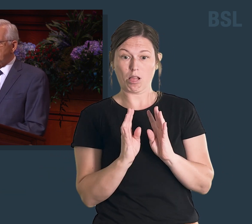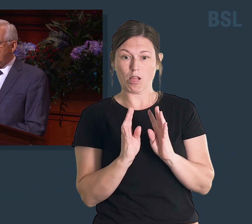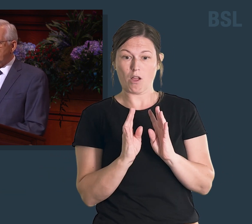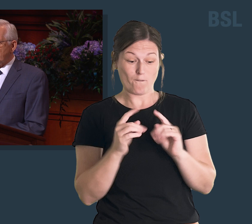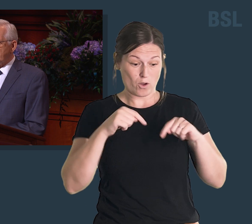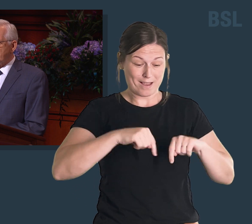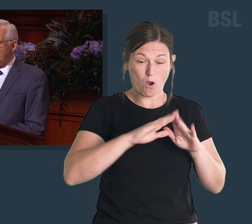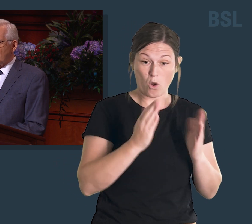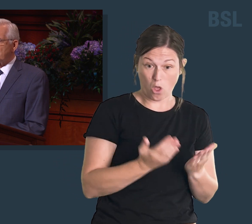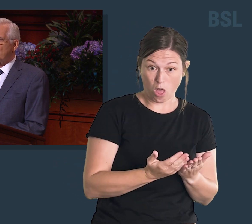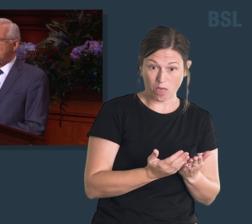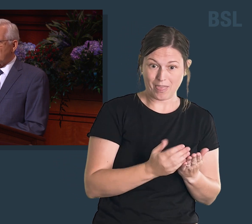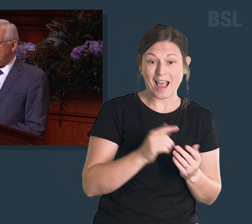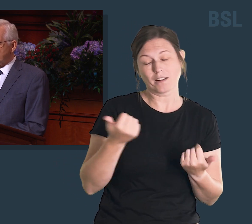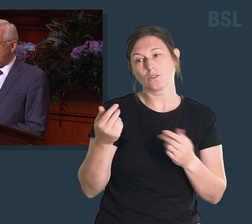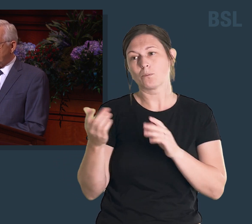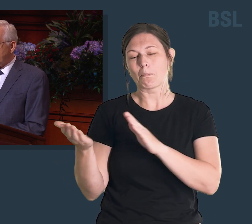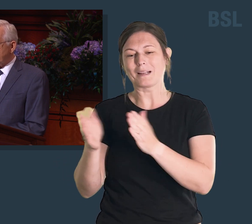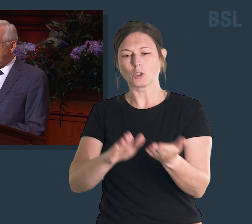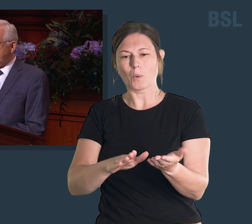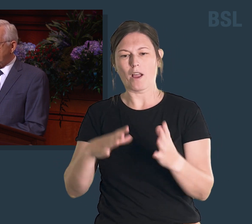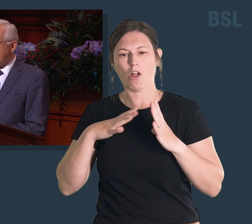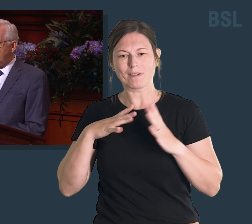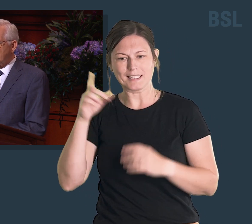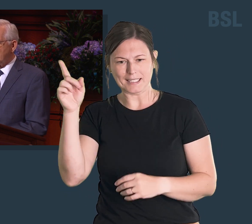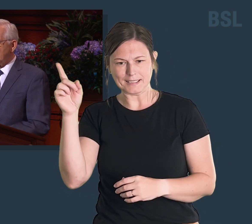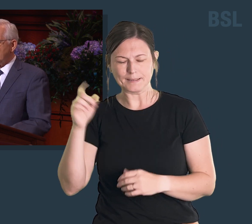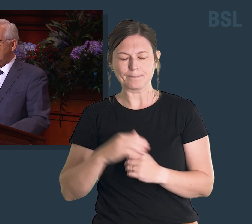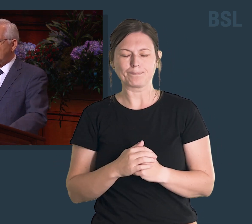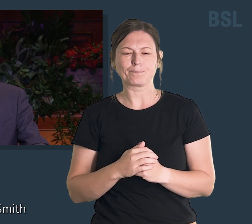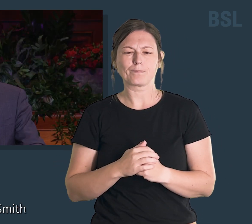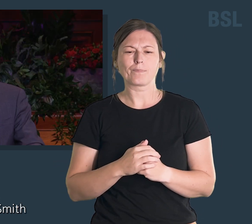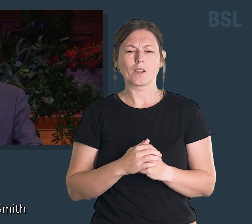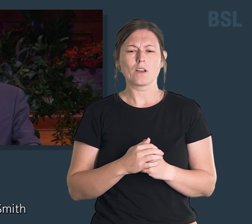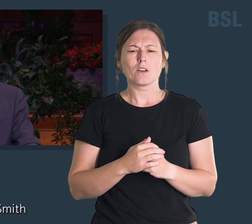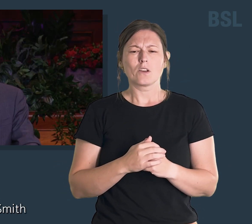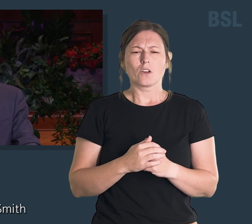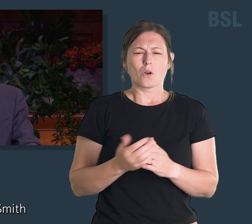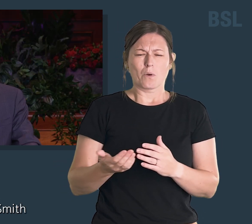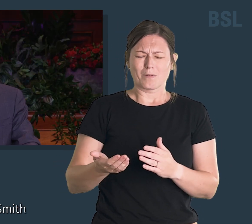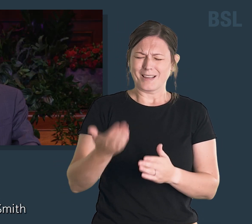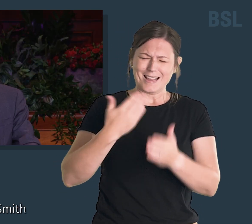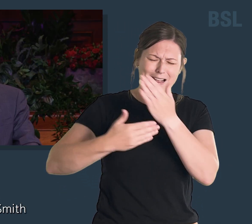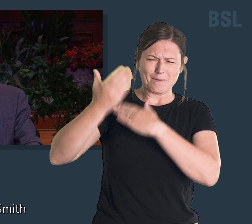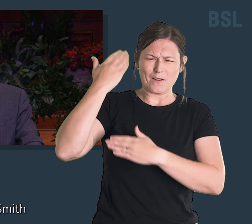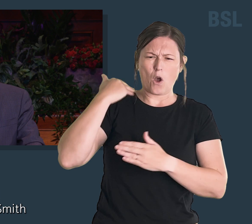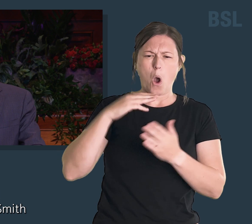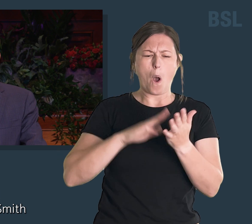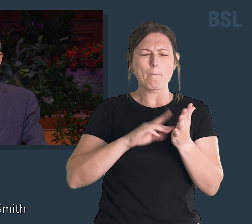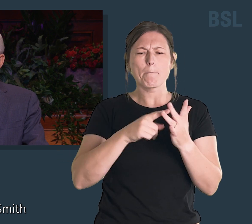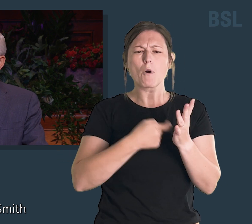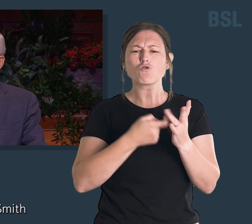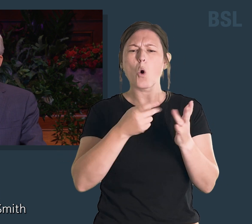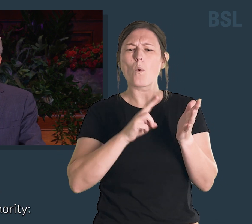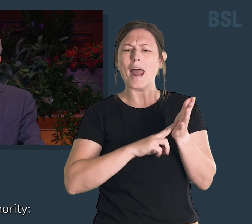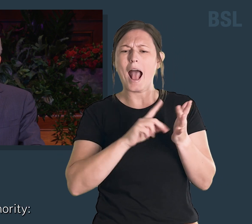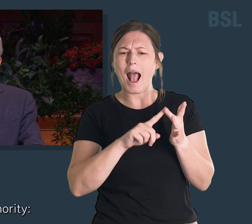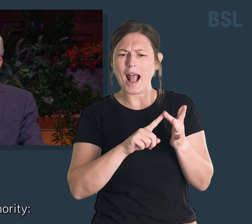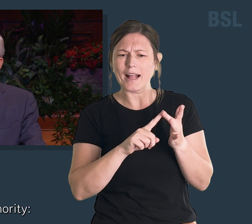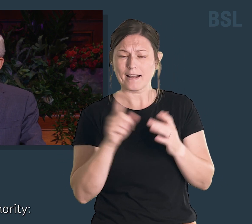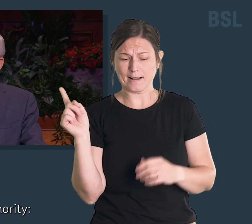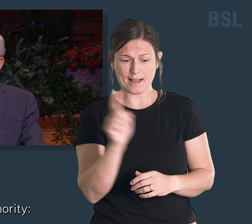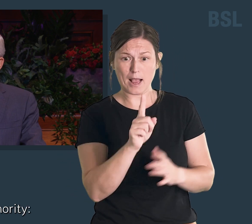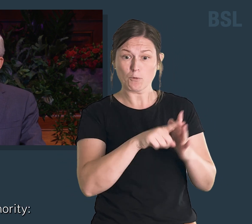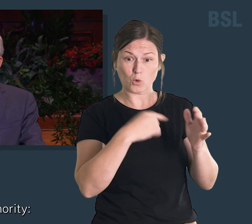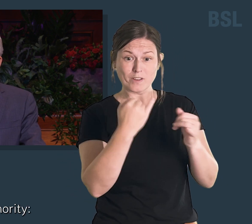a covenant people on both sides of the veil. Years earlier, Moroni had made it clear to Joseph Smith that